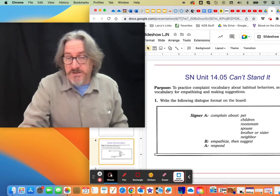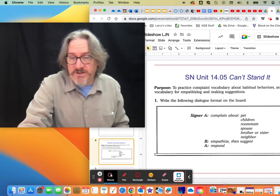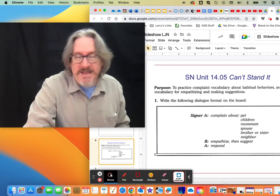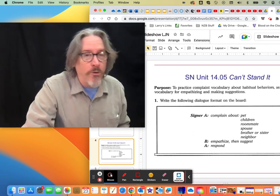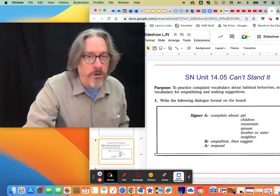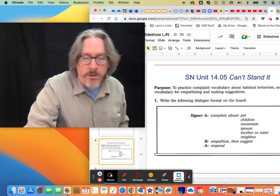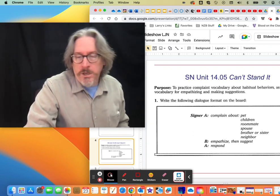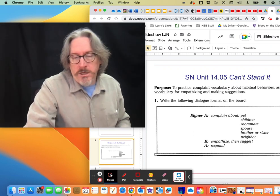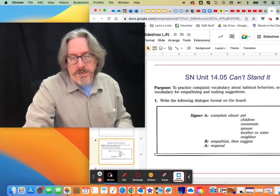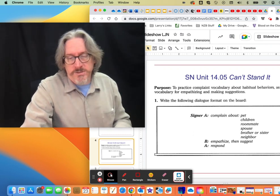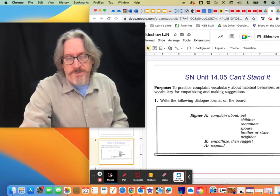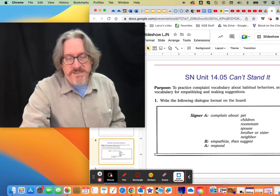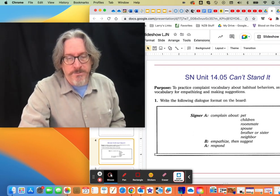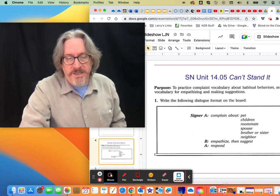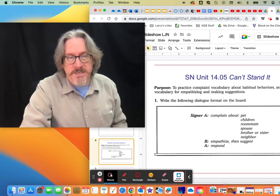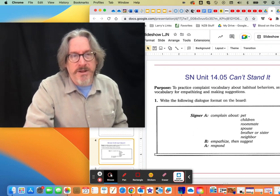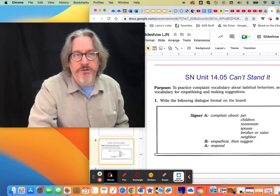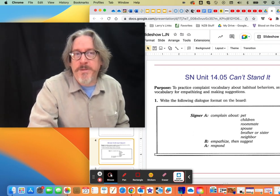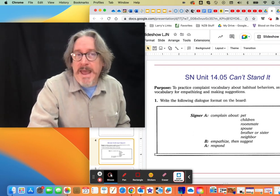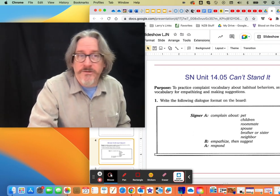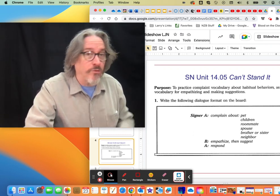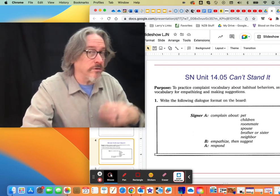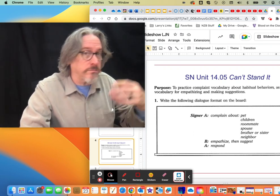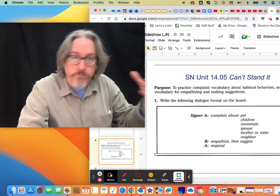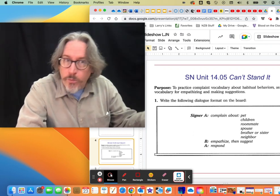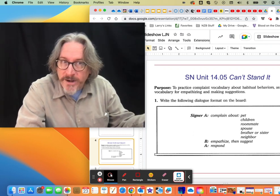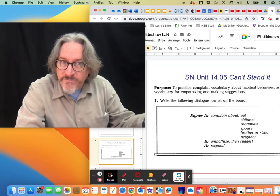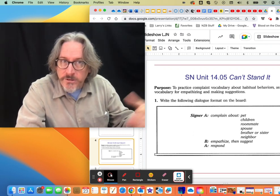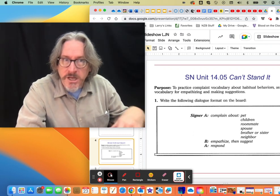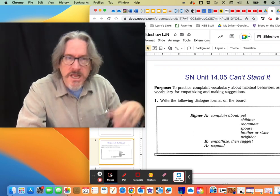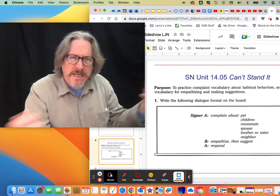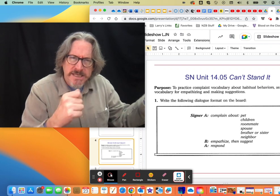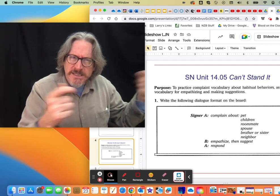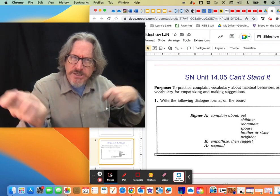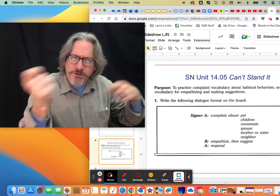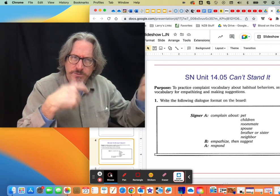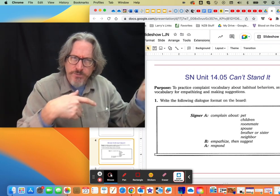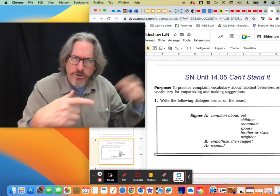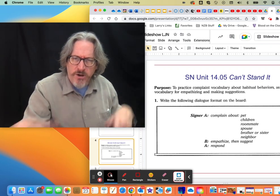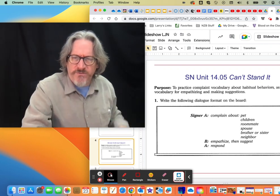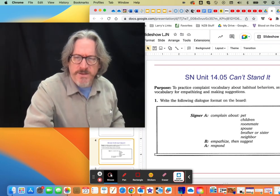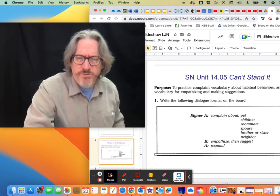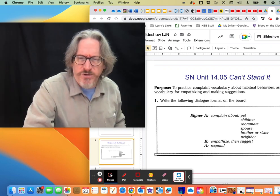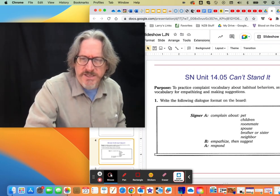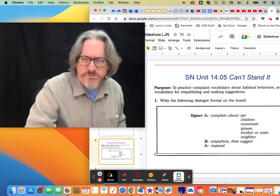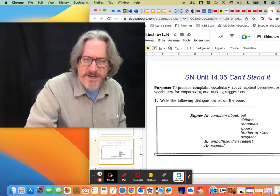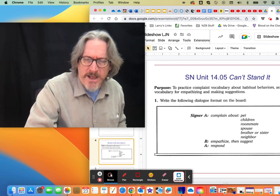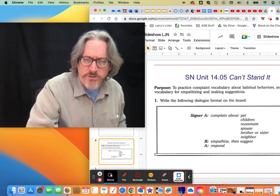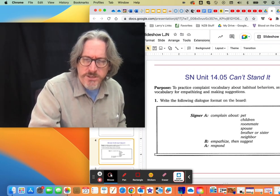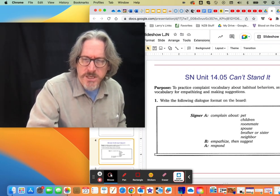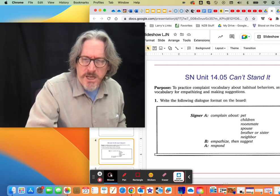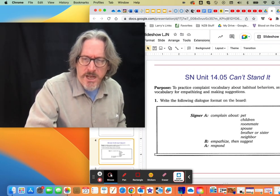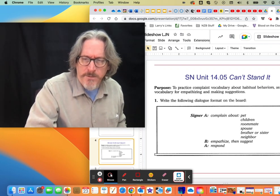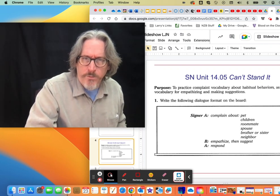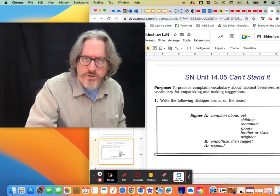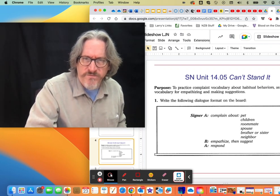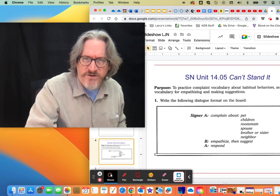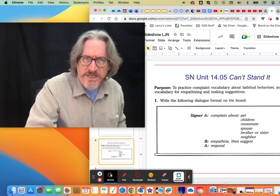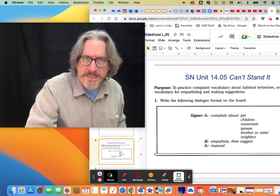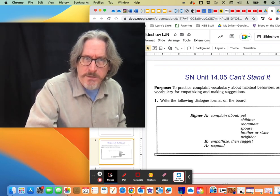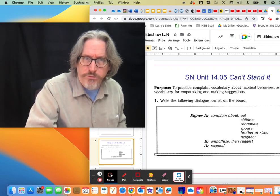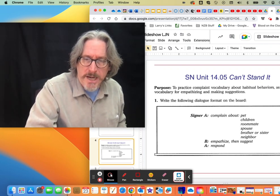And stuff like that. Or, you know, someone has a complaint about their pet or whatever. It's nice. You can oftentimes bring these right out